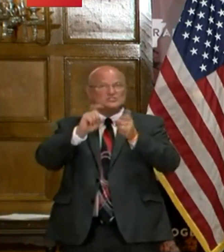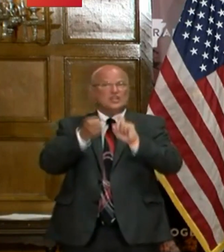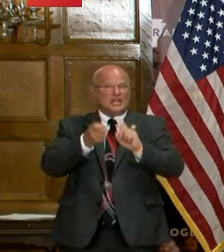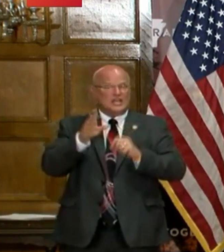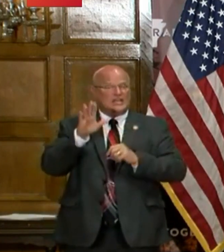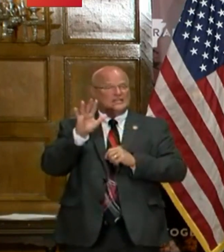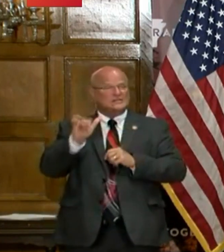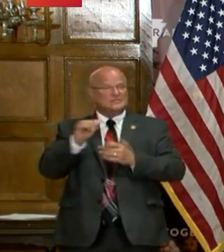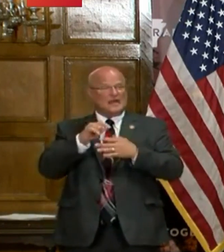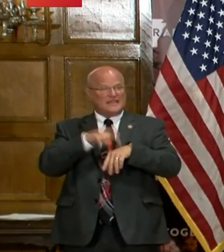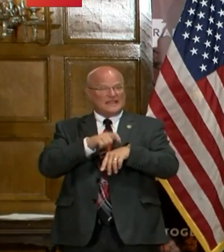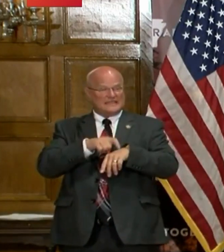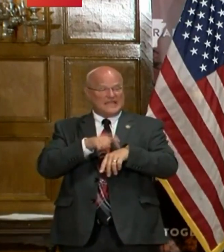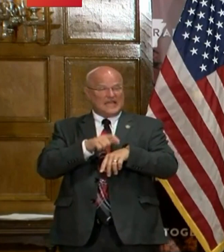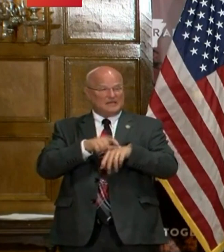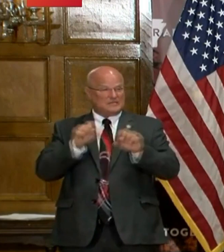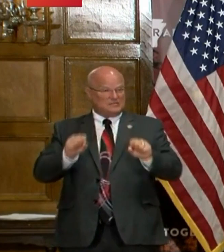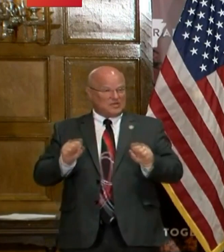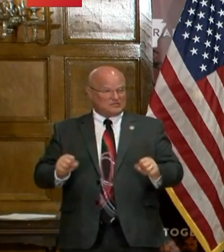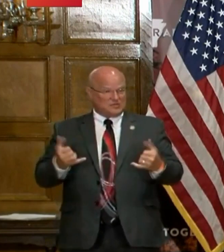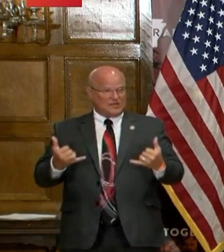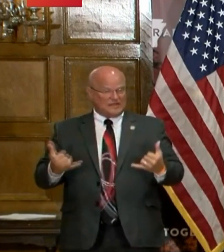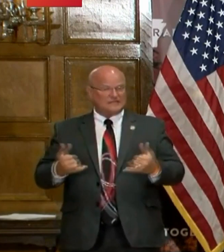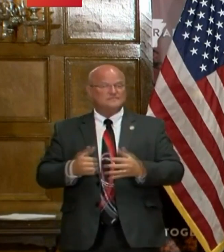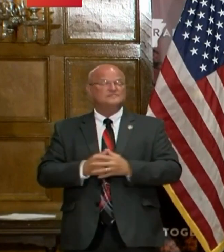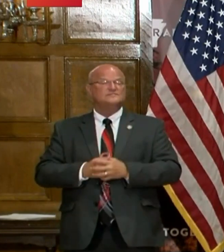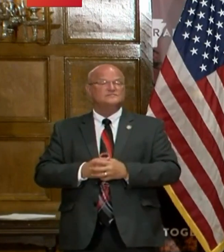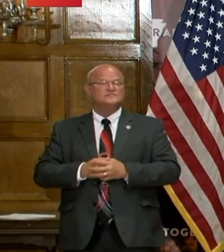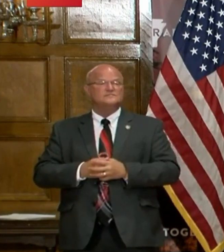change by that, if that's